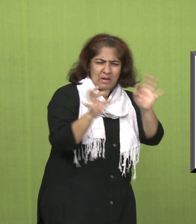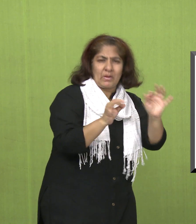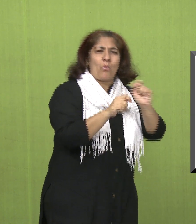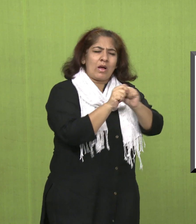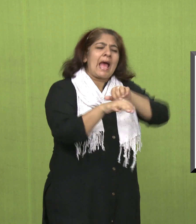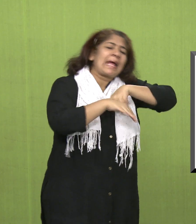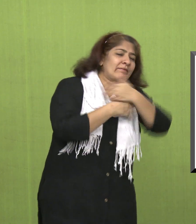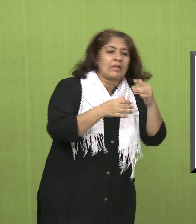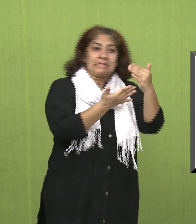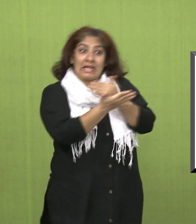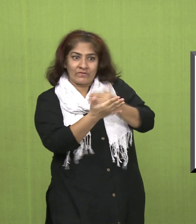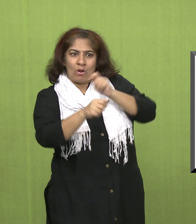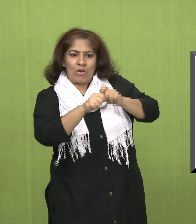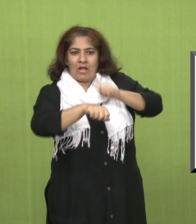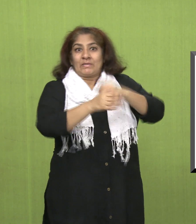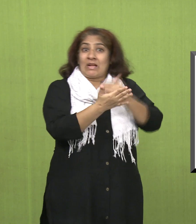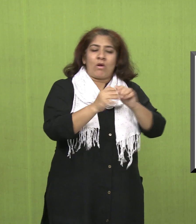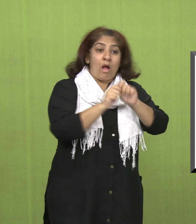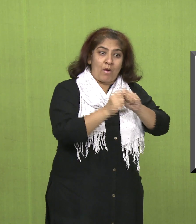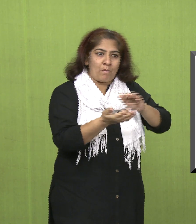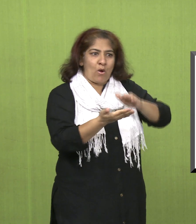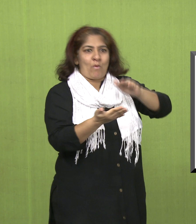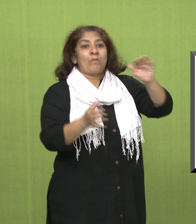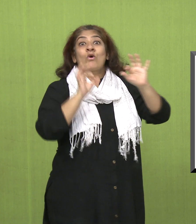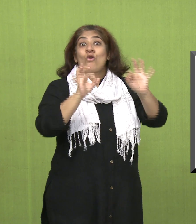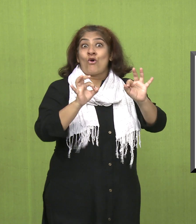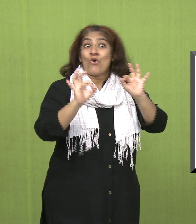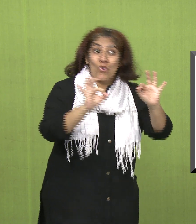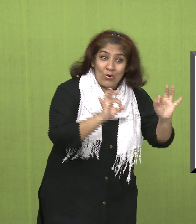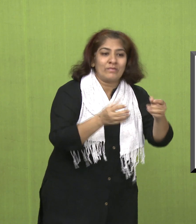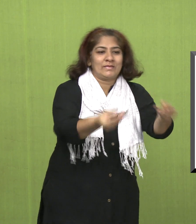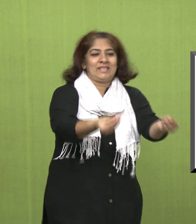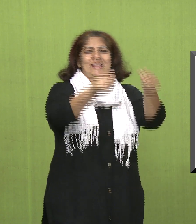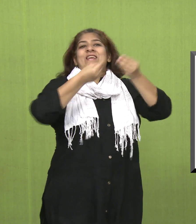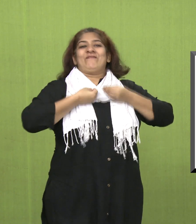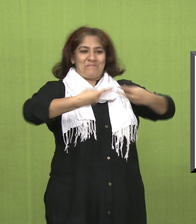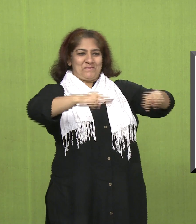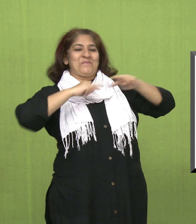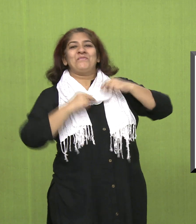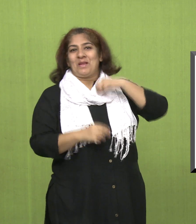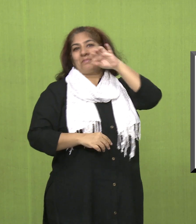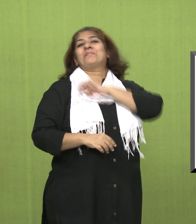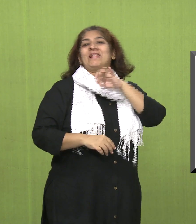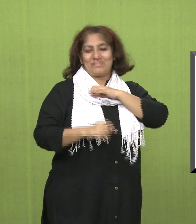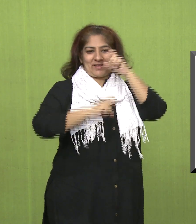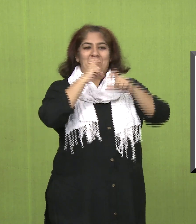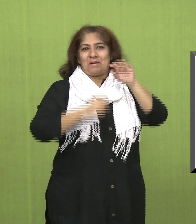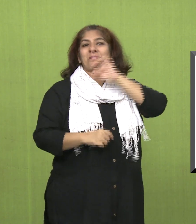undesirable incidents like accidents or any mishappening. So to prevent yourself with that,